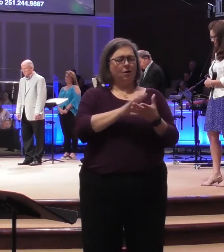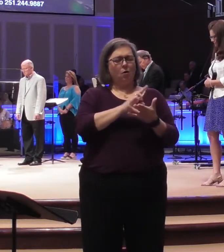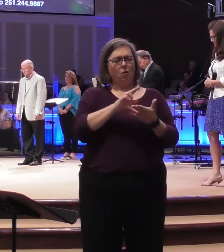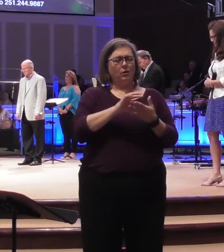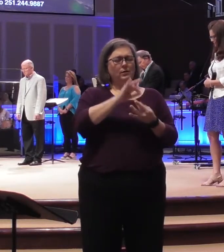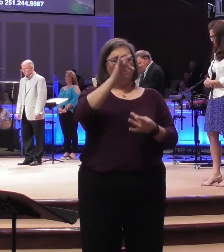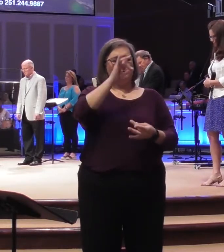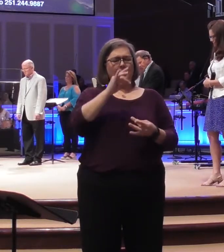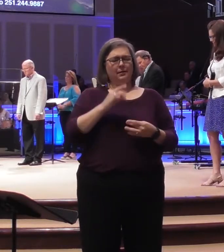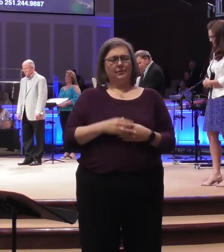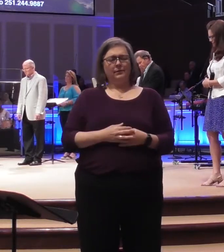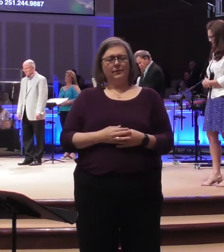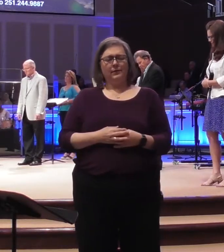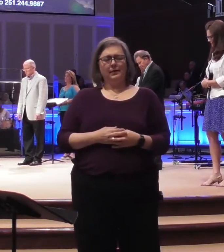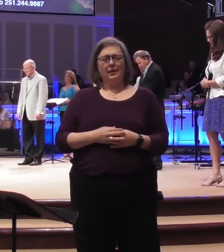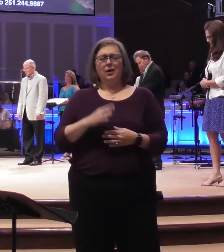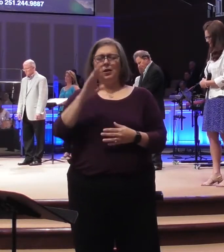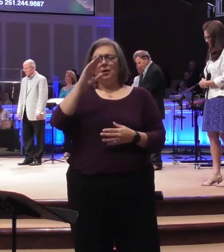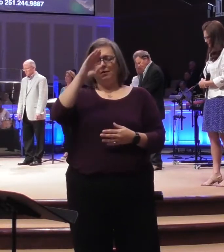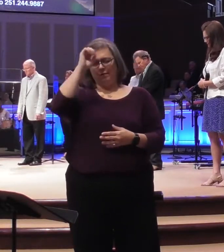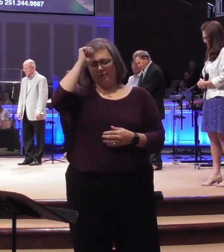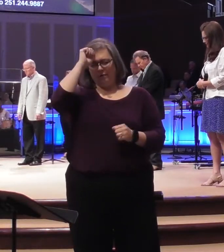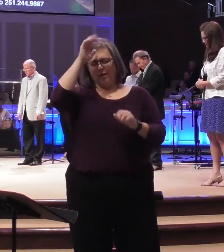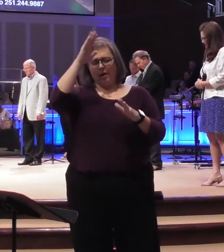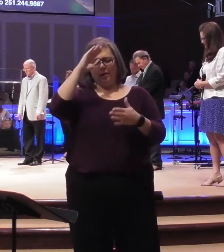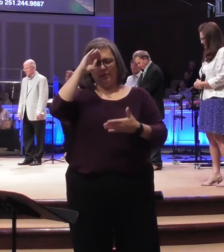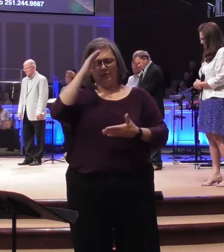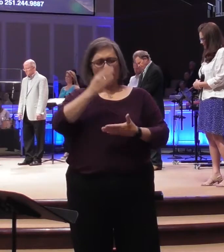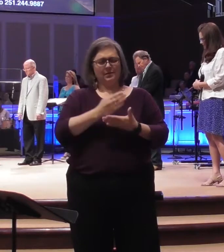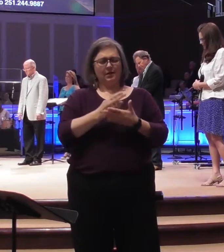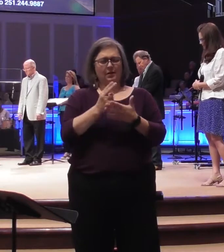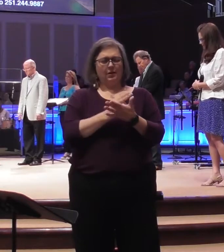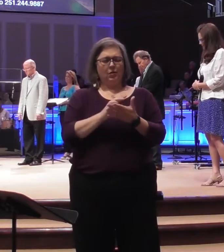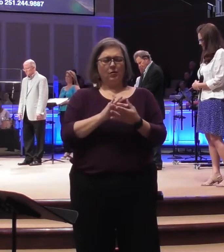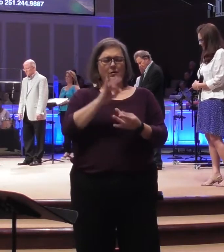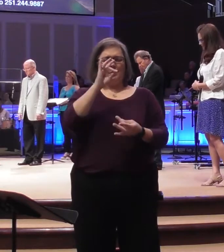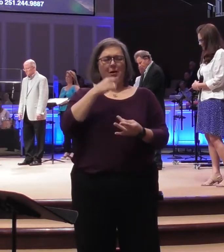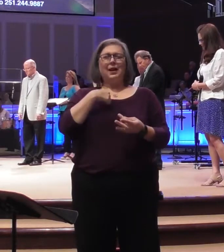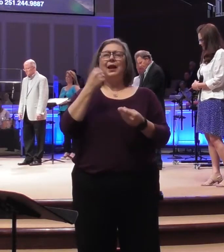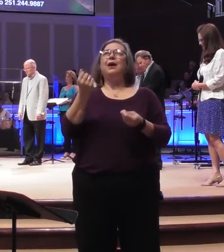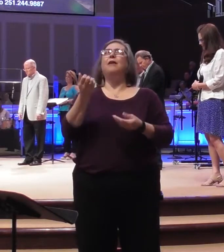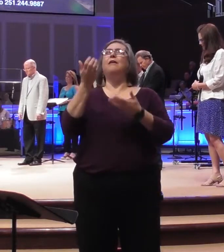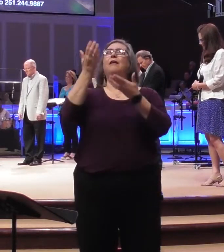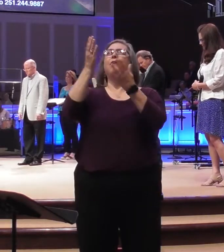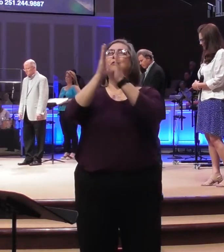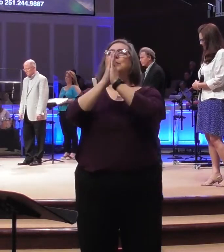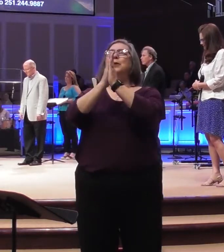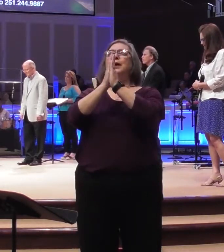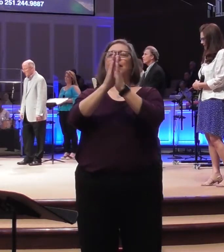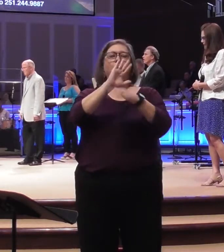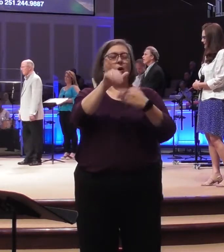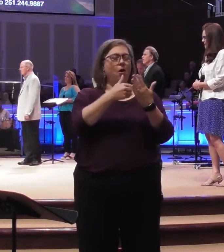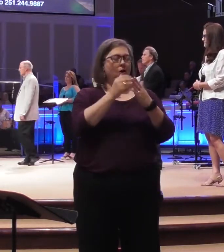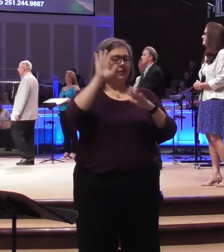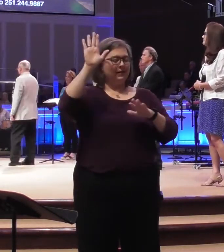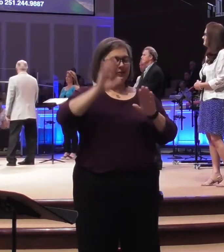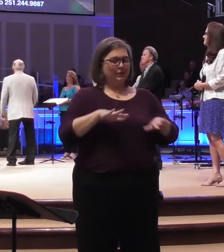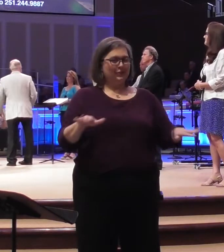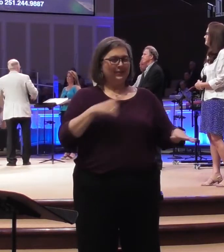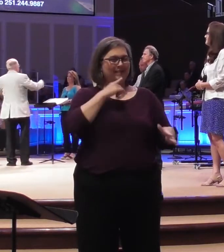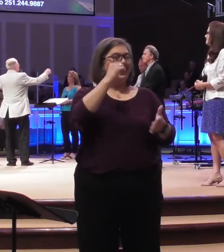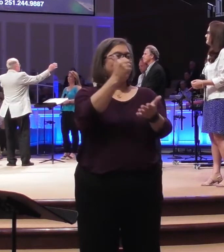it's in the name of the Father, Son, and the Holy Spirit that I offer this prayer. And all of God's children said,